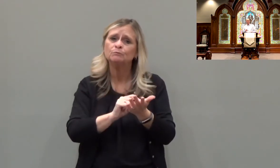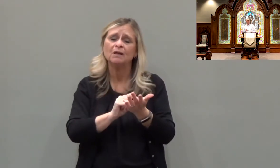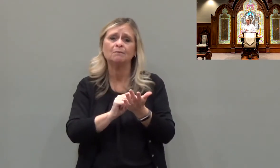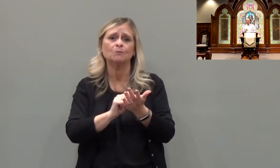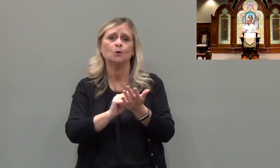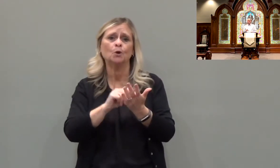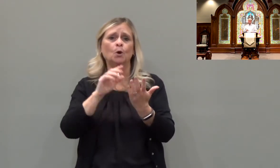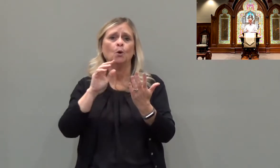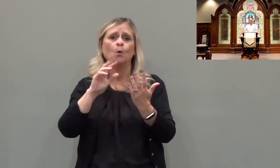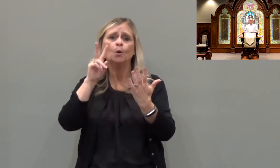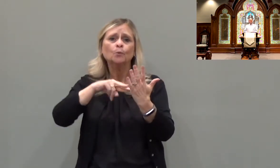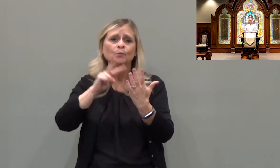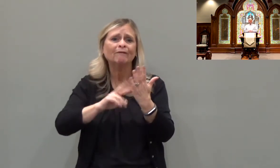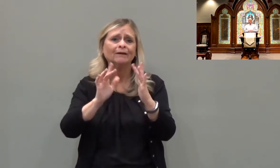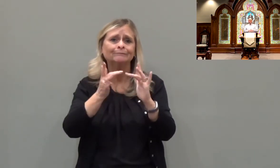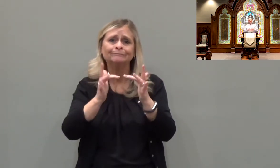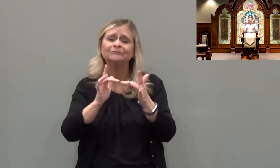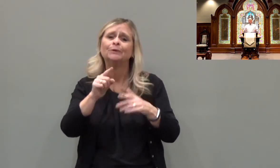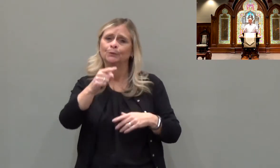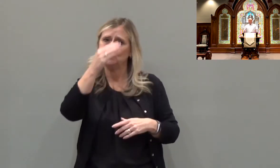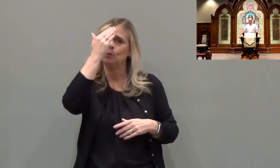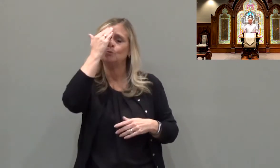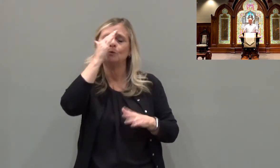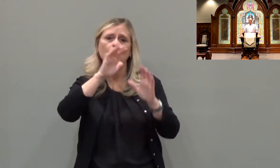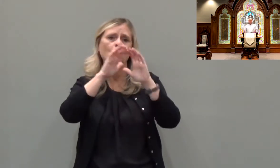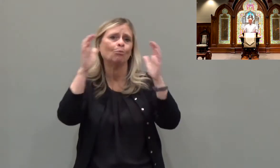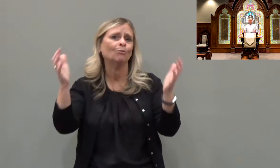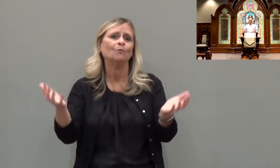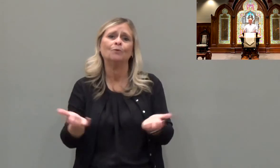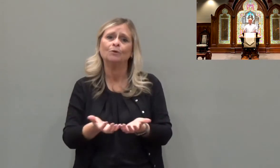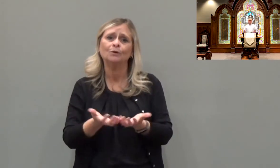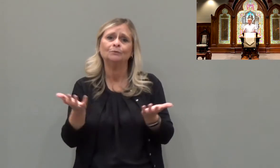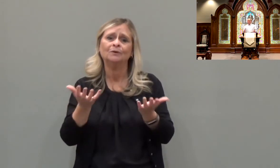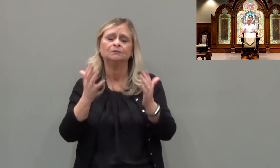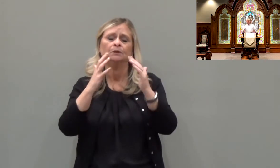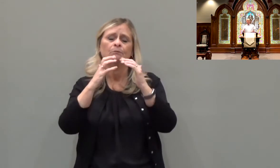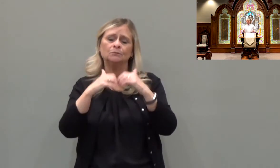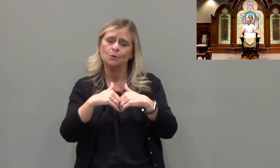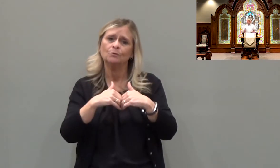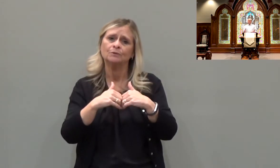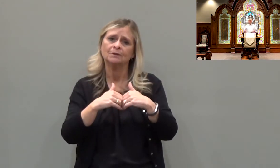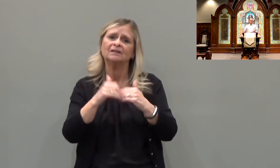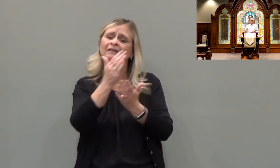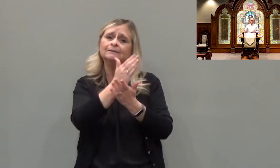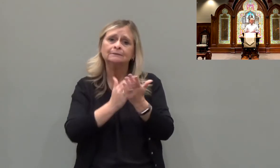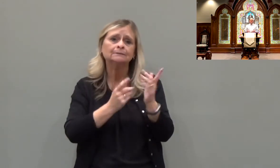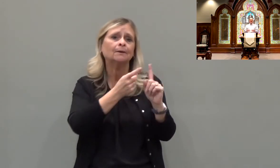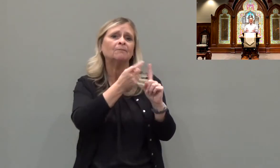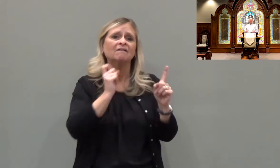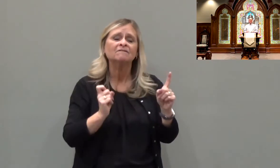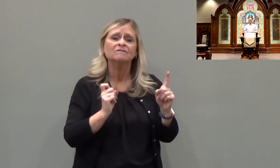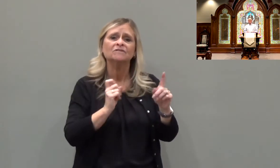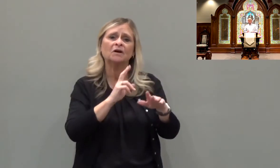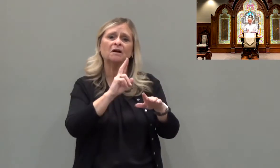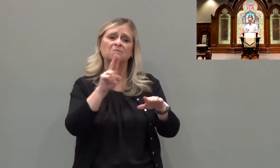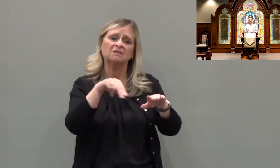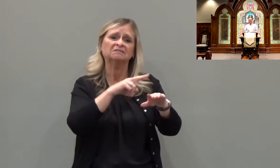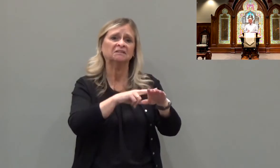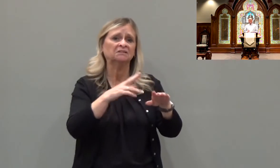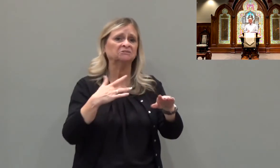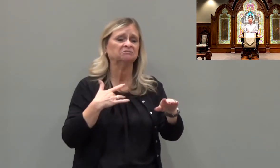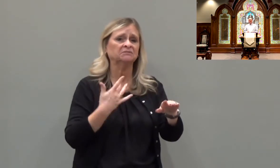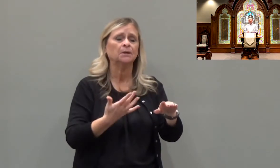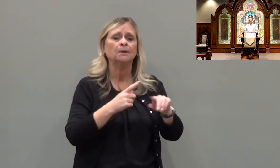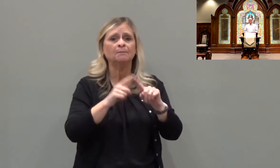on the internet recently, you know that the world is broken. Some of that brokenness comes from nature, and some of